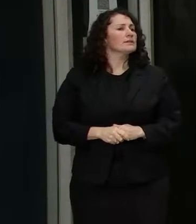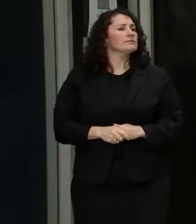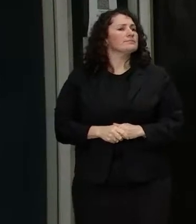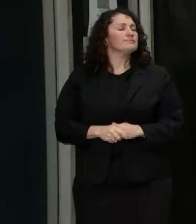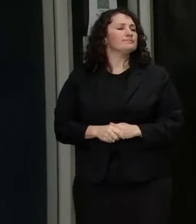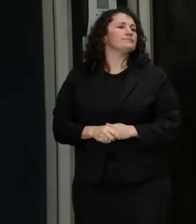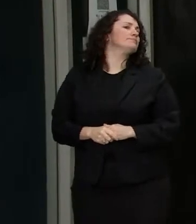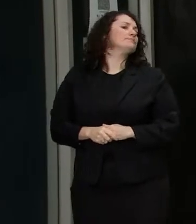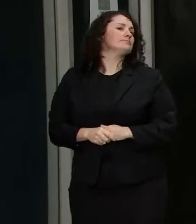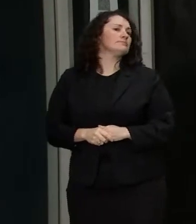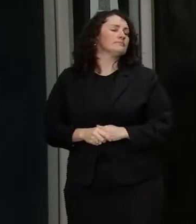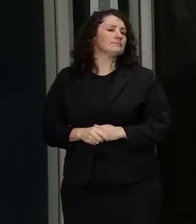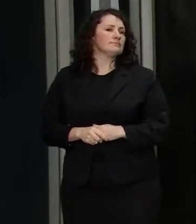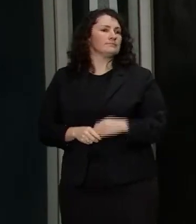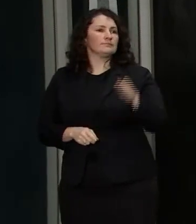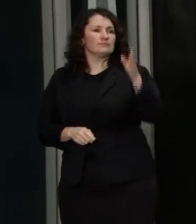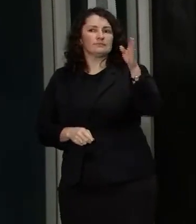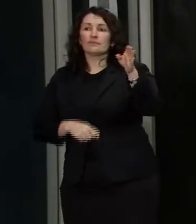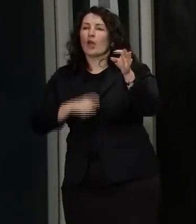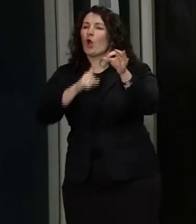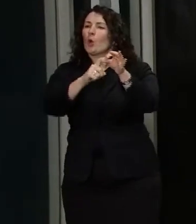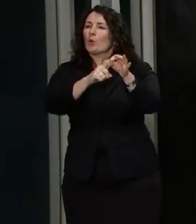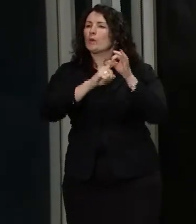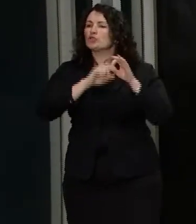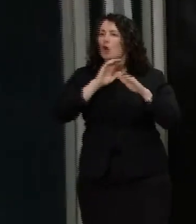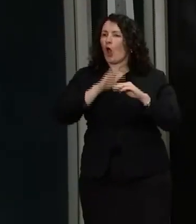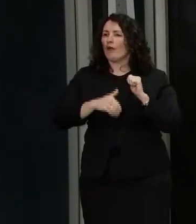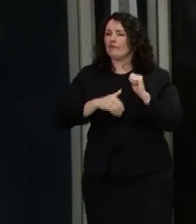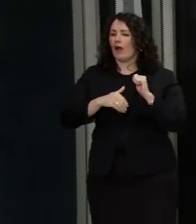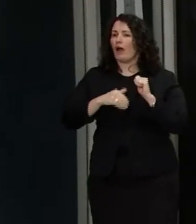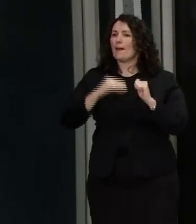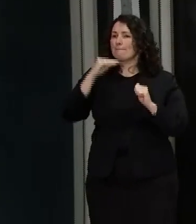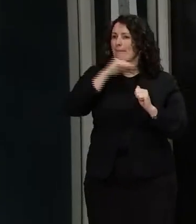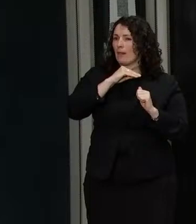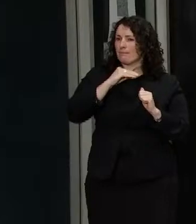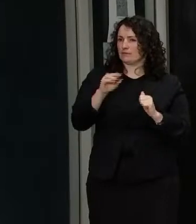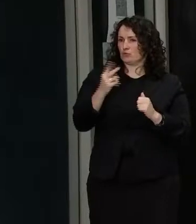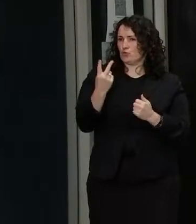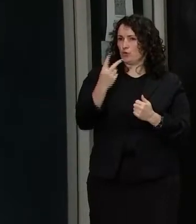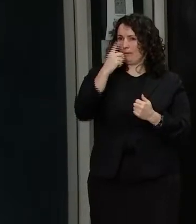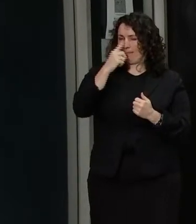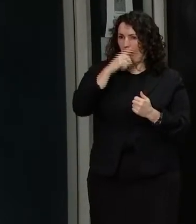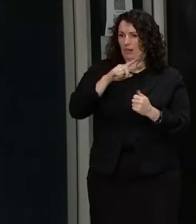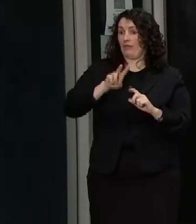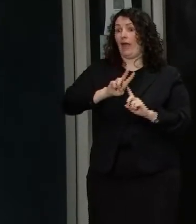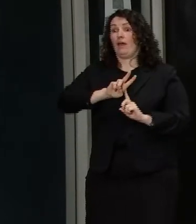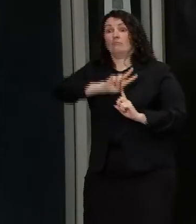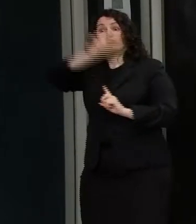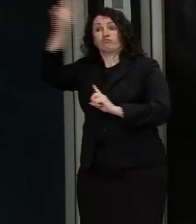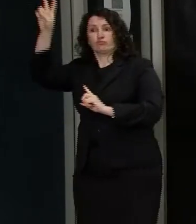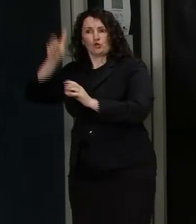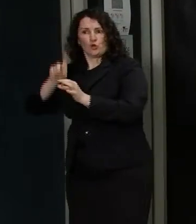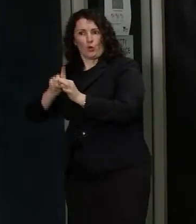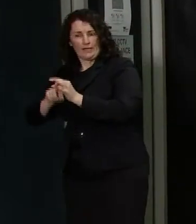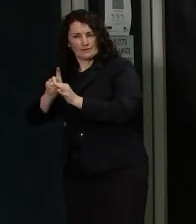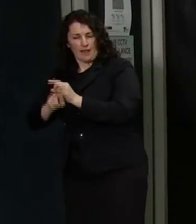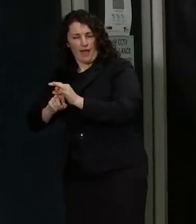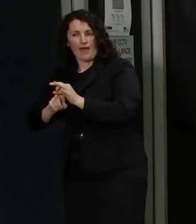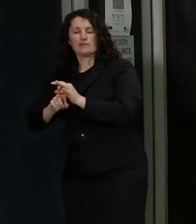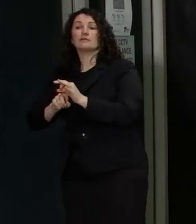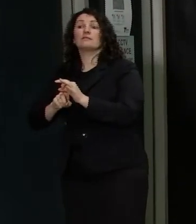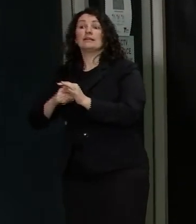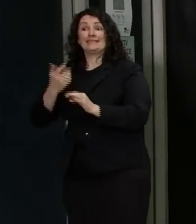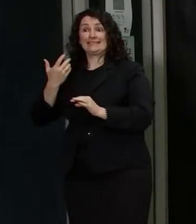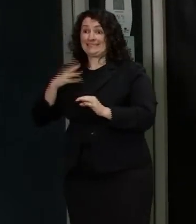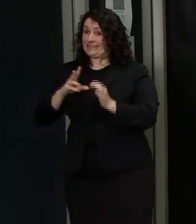In terms of the Melbourne couple that drove to Queensland, did Victorian authorities interview them yesterday, and what did that bring in terms of